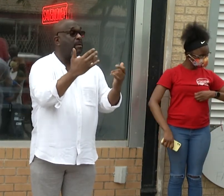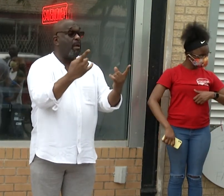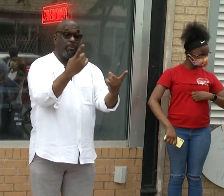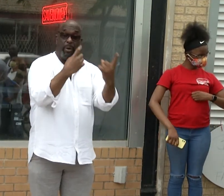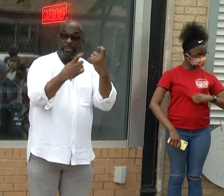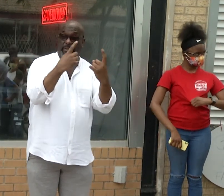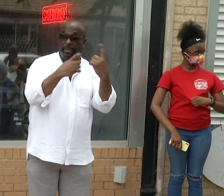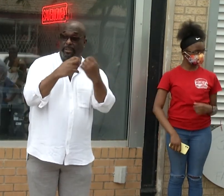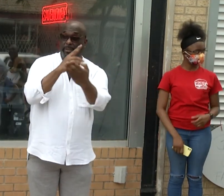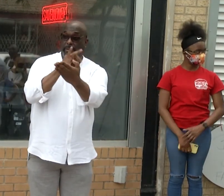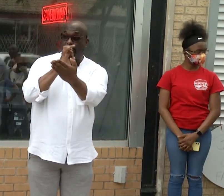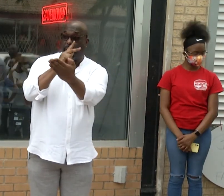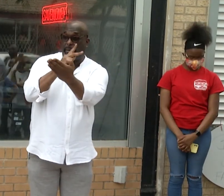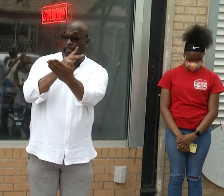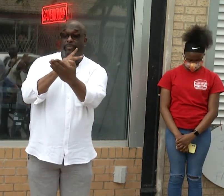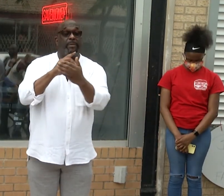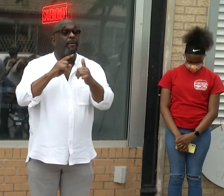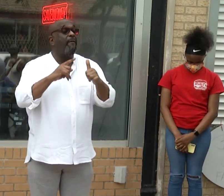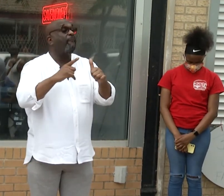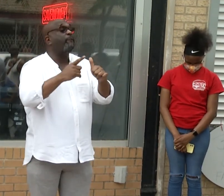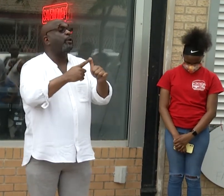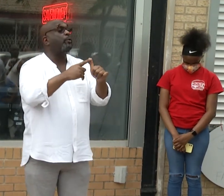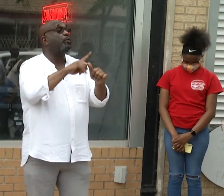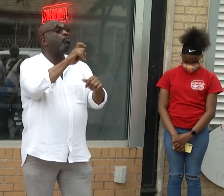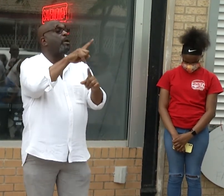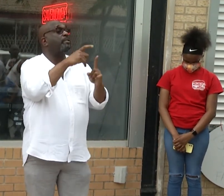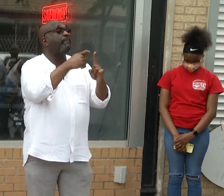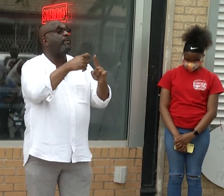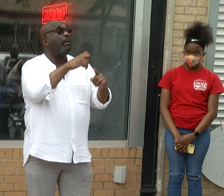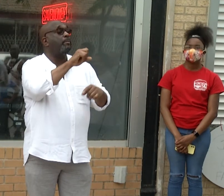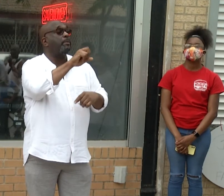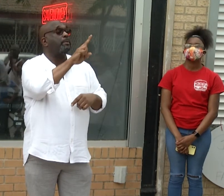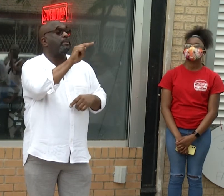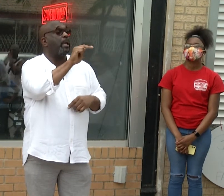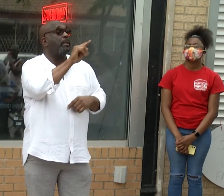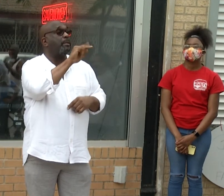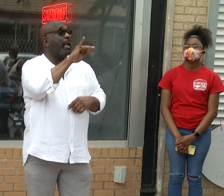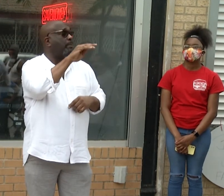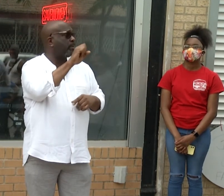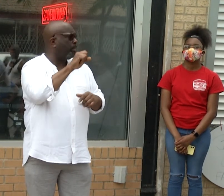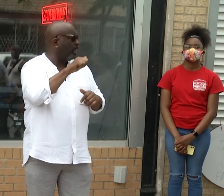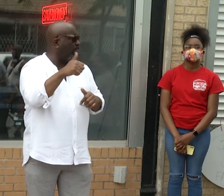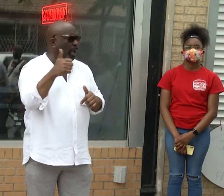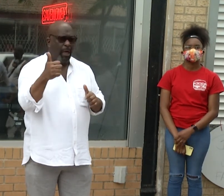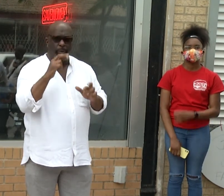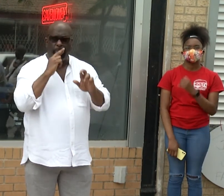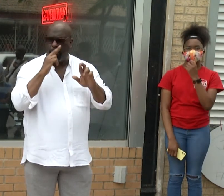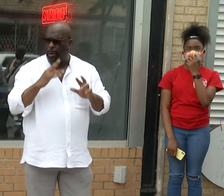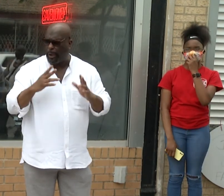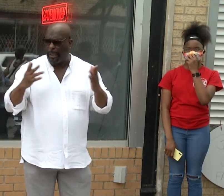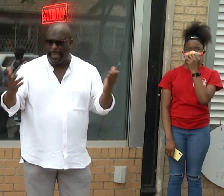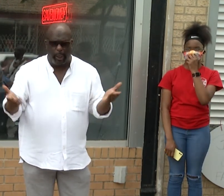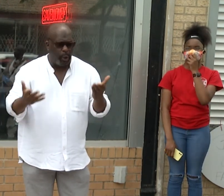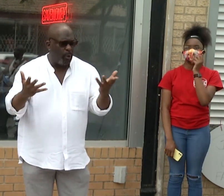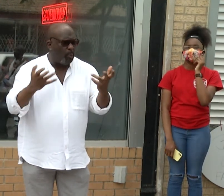want to? We've got one from the Sun Times from before we do. Is there anyone else here who has a question? All